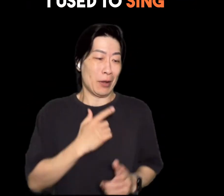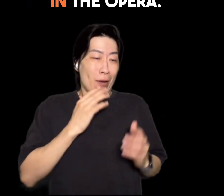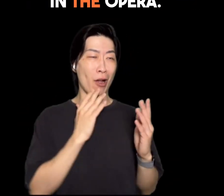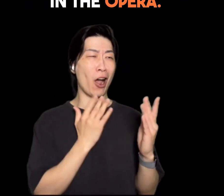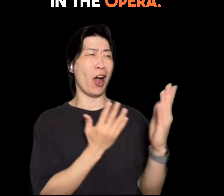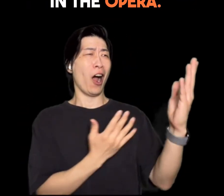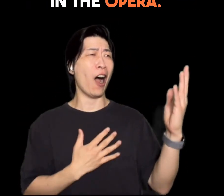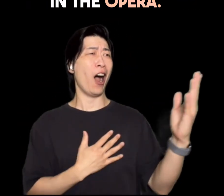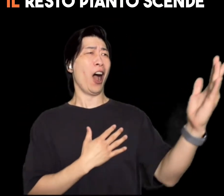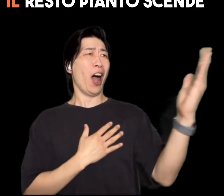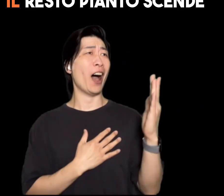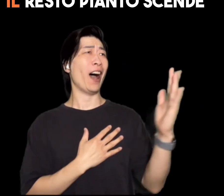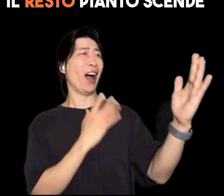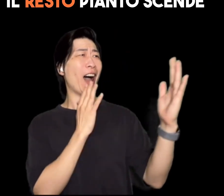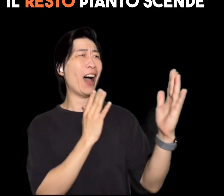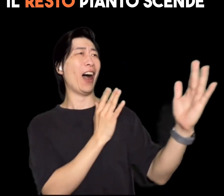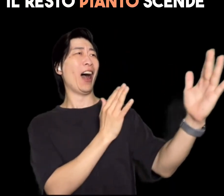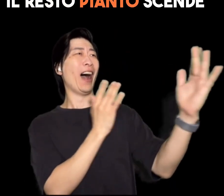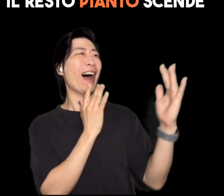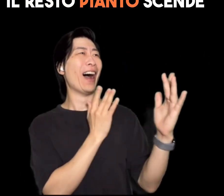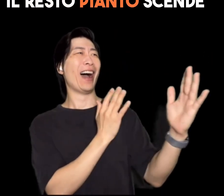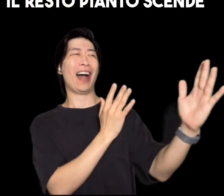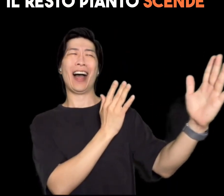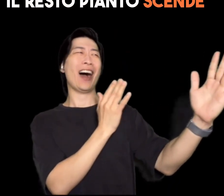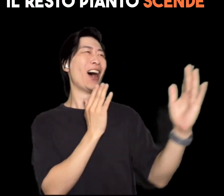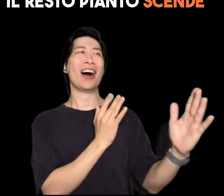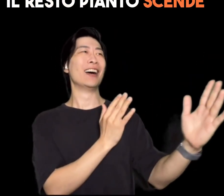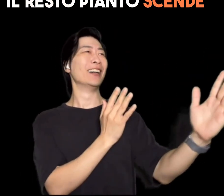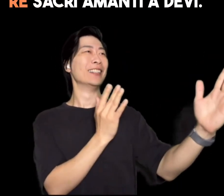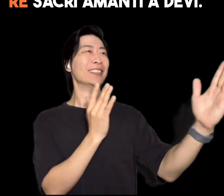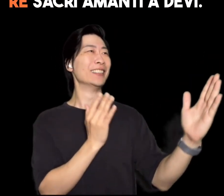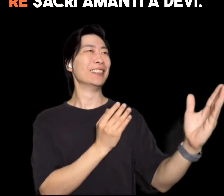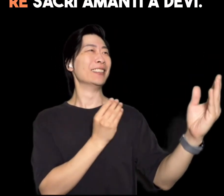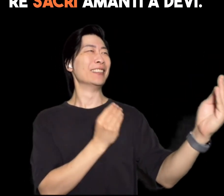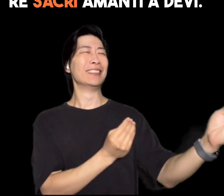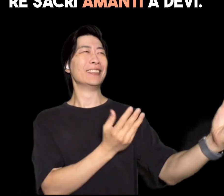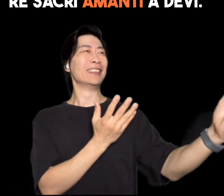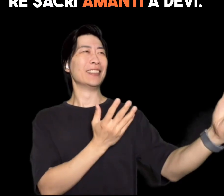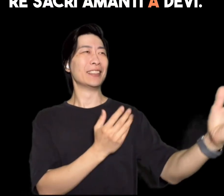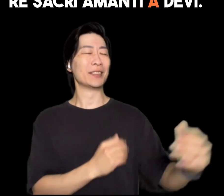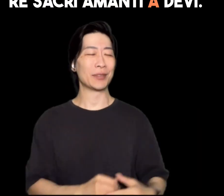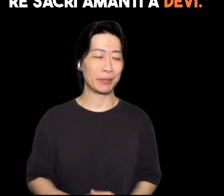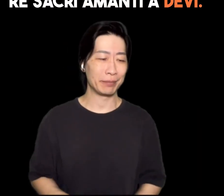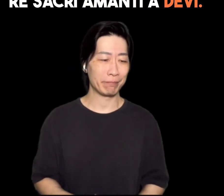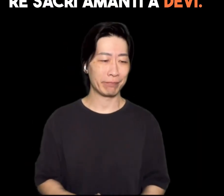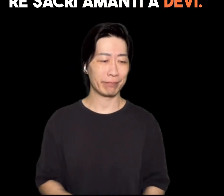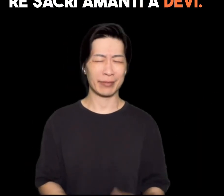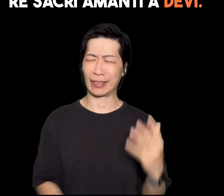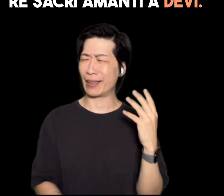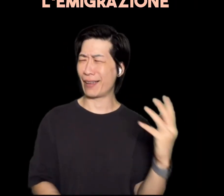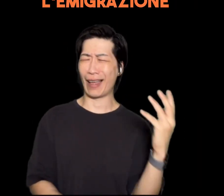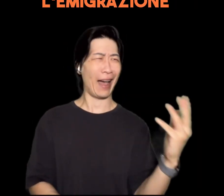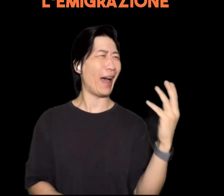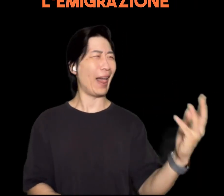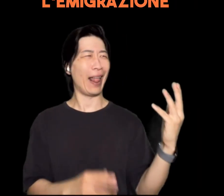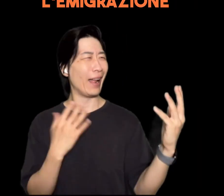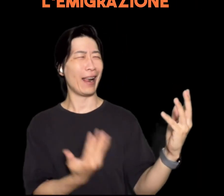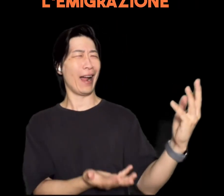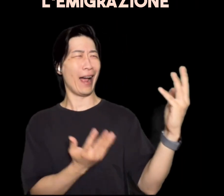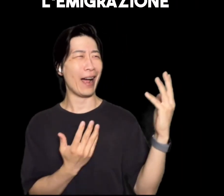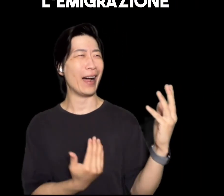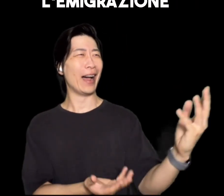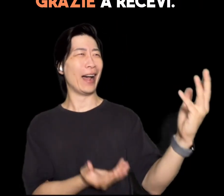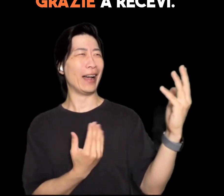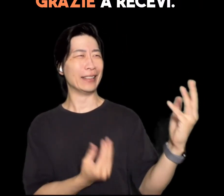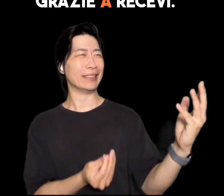used to sing in the opera. Il resto al pianto scendere sacriamonti devi, le